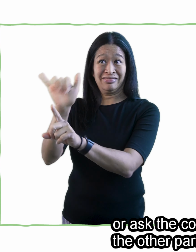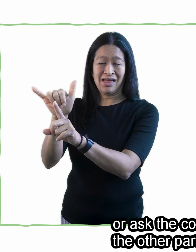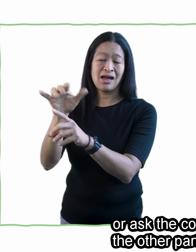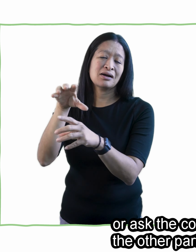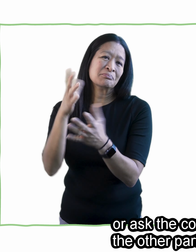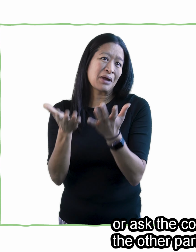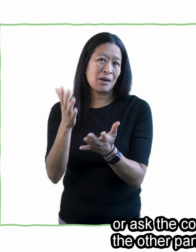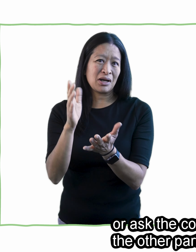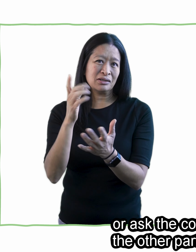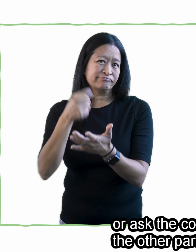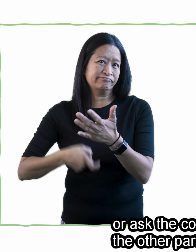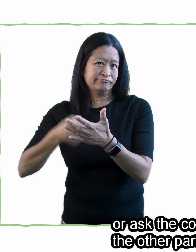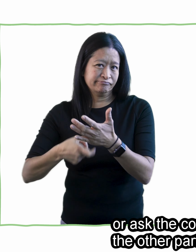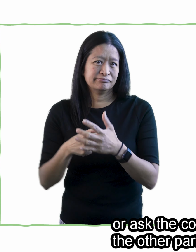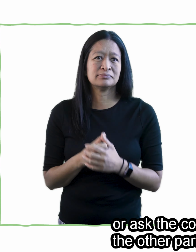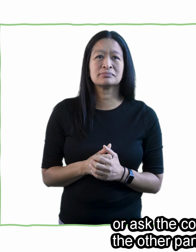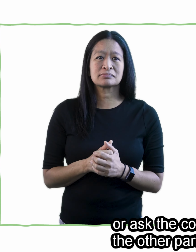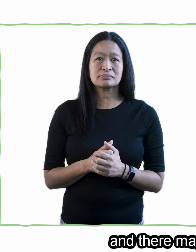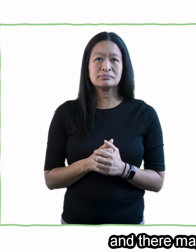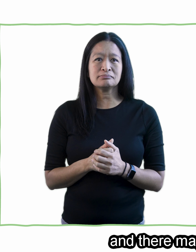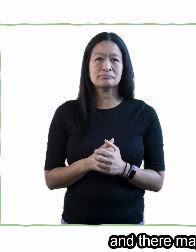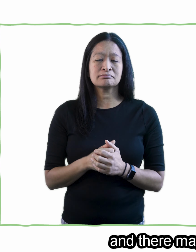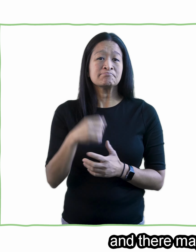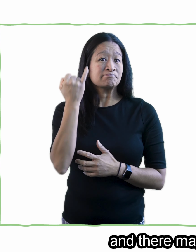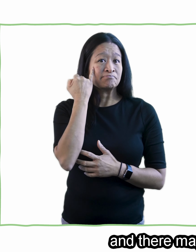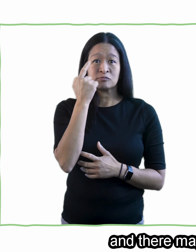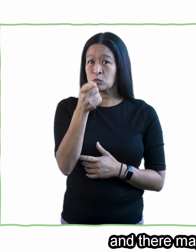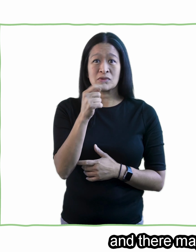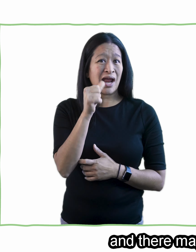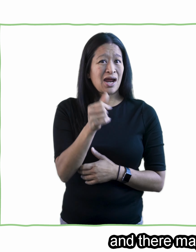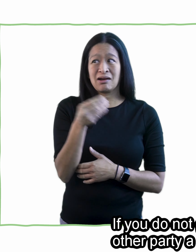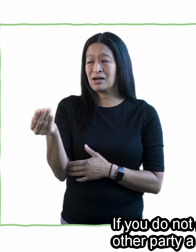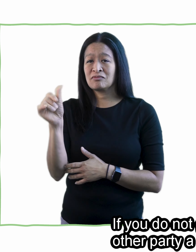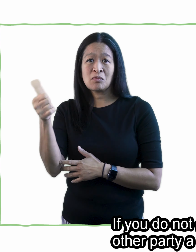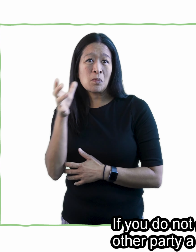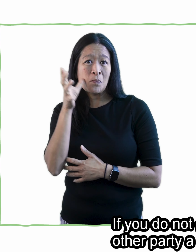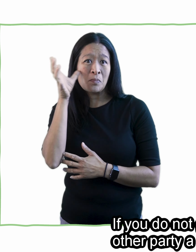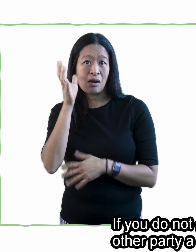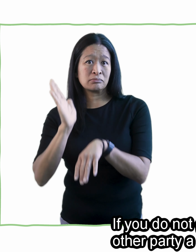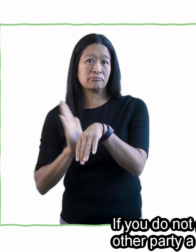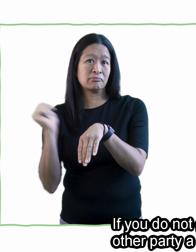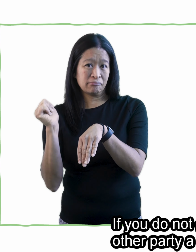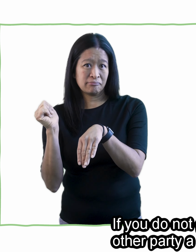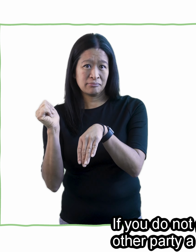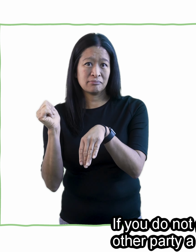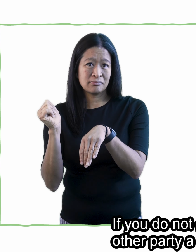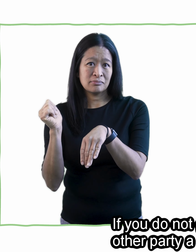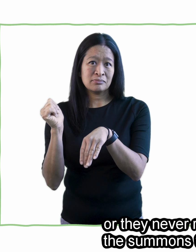to alert the other party for you, and there may be a fee. If you do not give the other party a summons, or